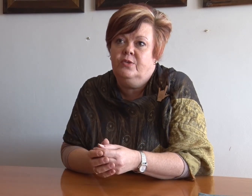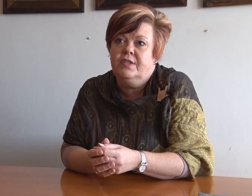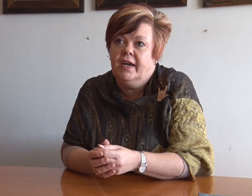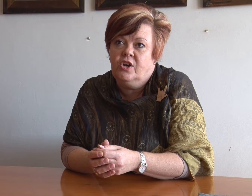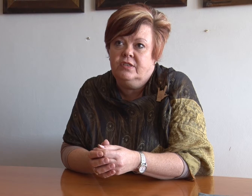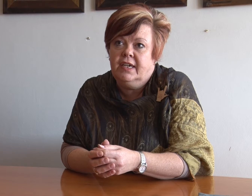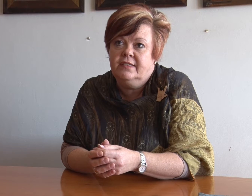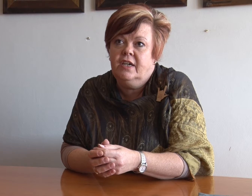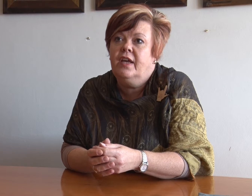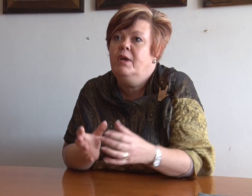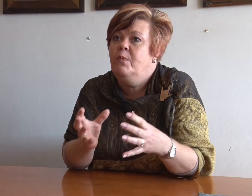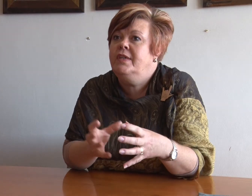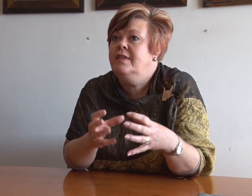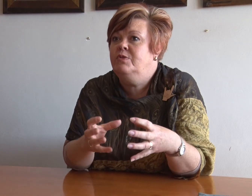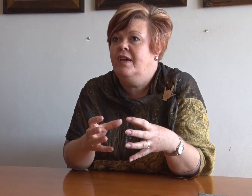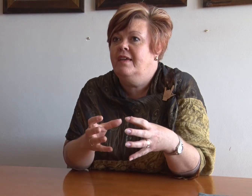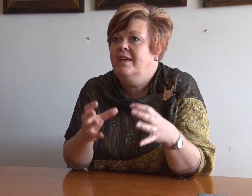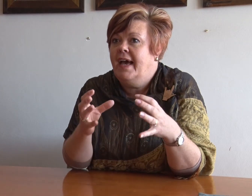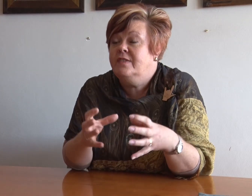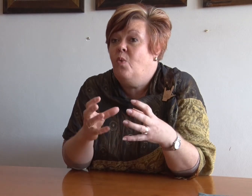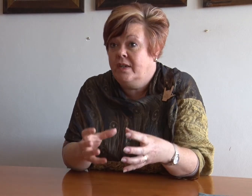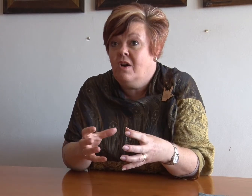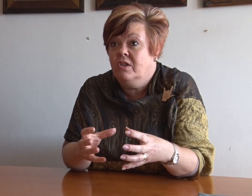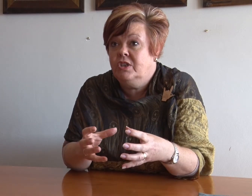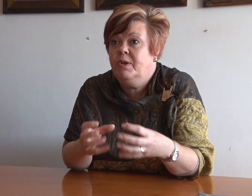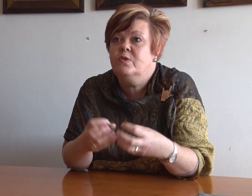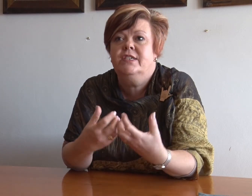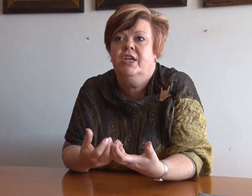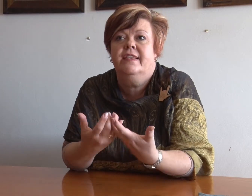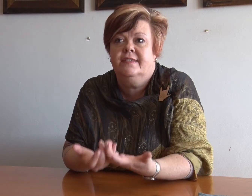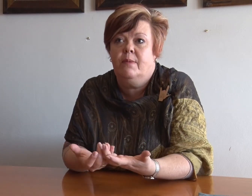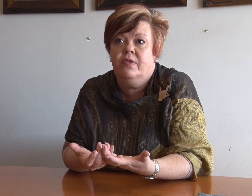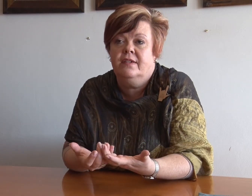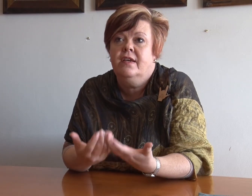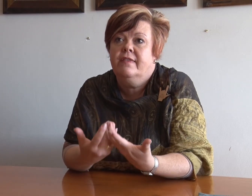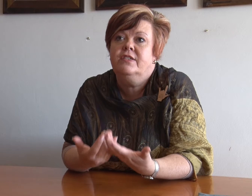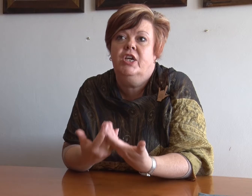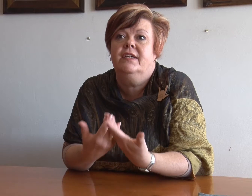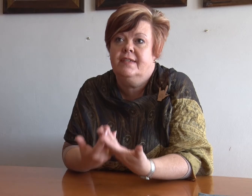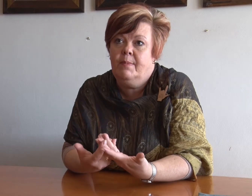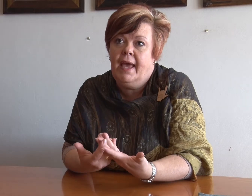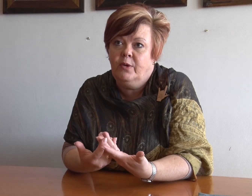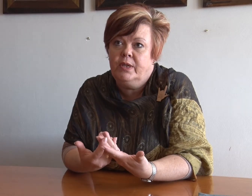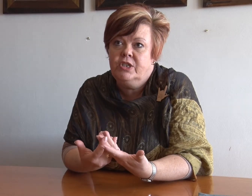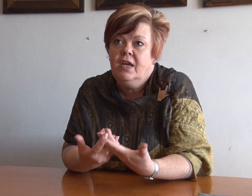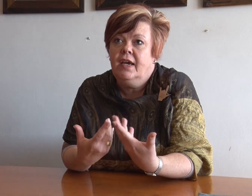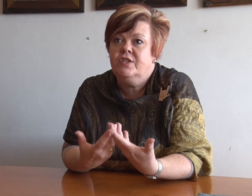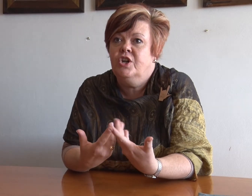eye contact. So that brings them together as one culture because they share the same things, they share the same language. It's not like